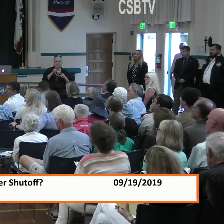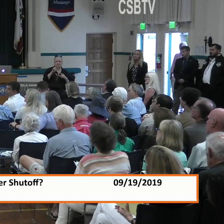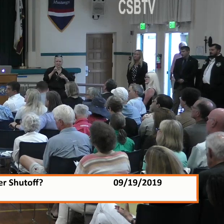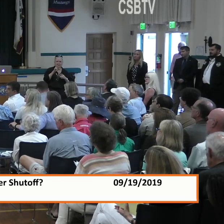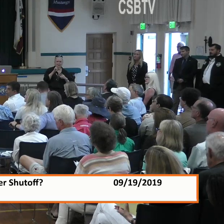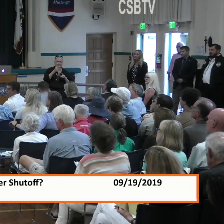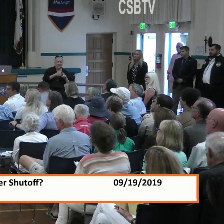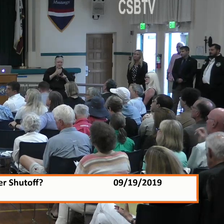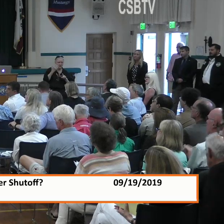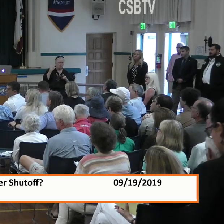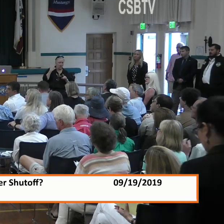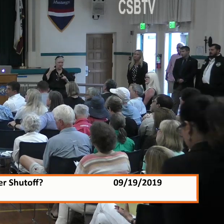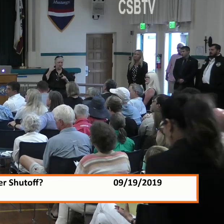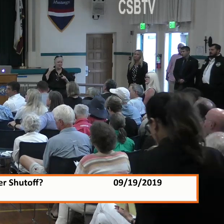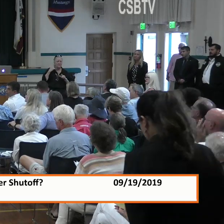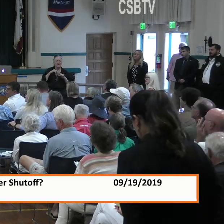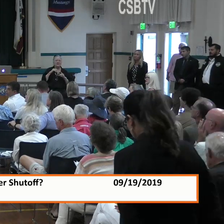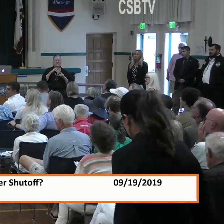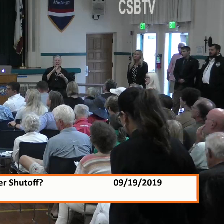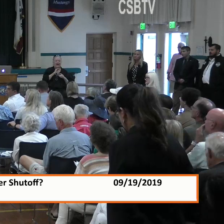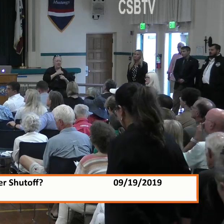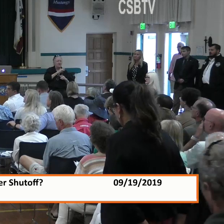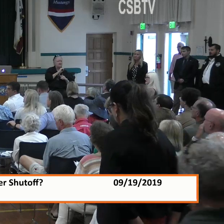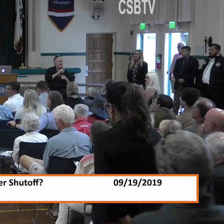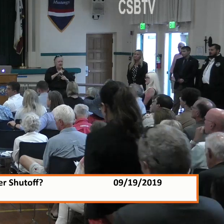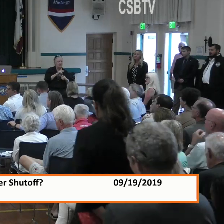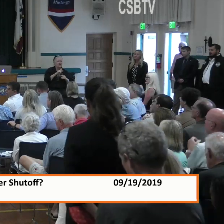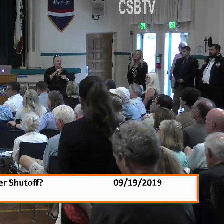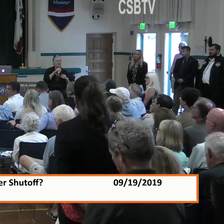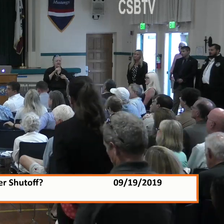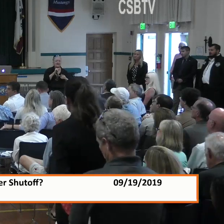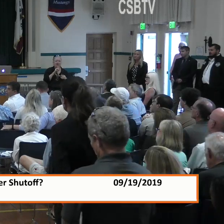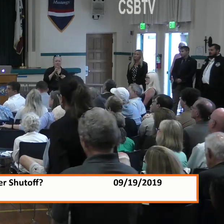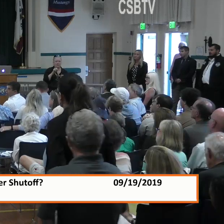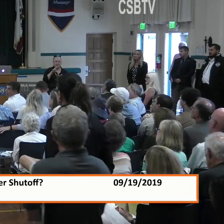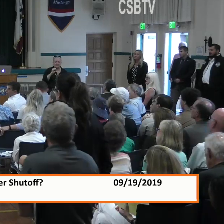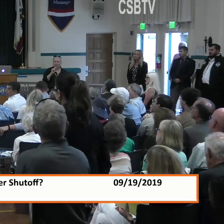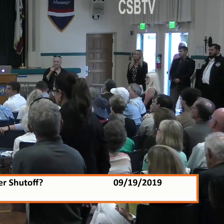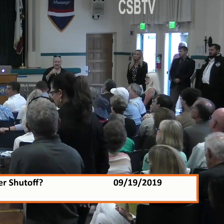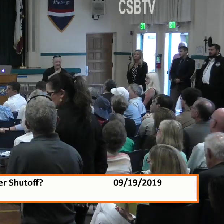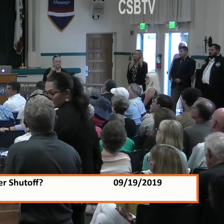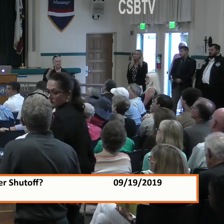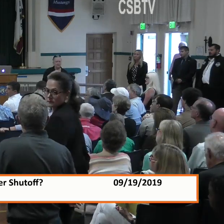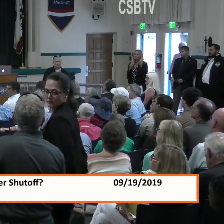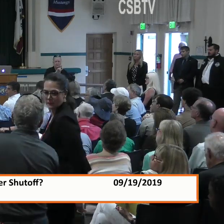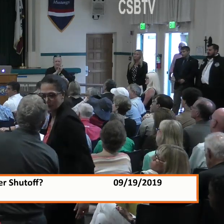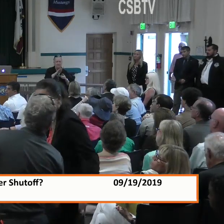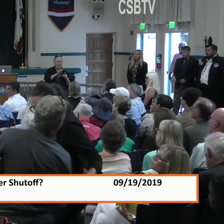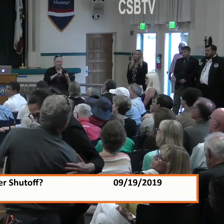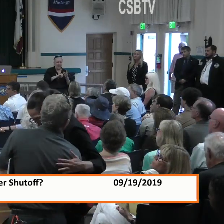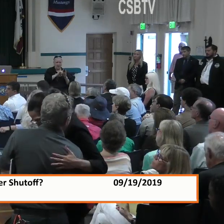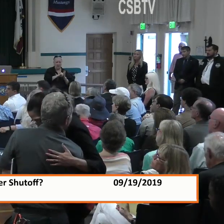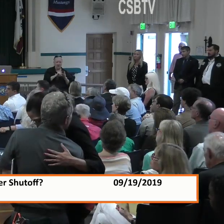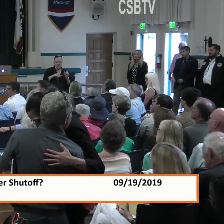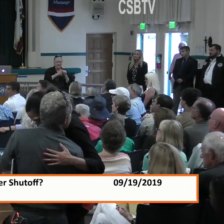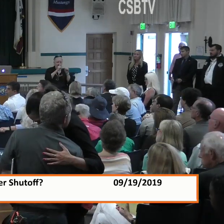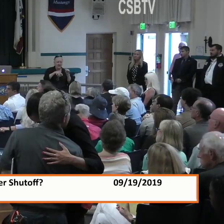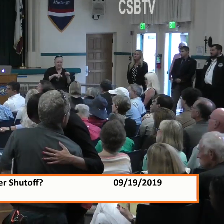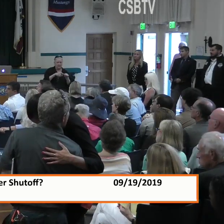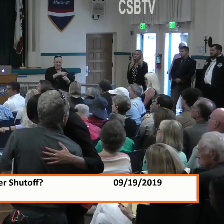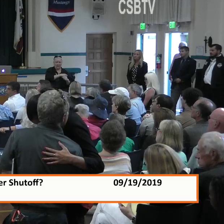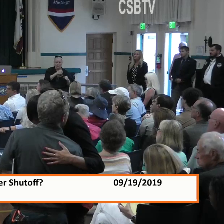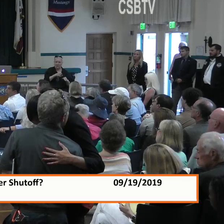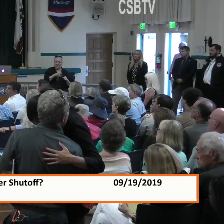ago, that our cell towers only have 12 to 24-hour backup power. So my